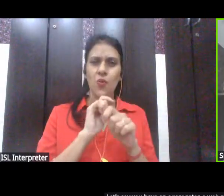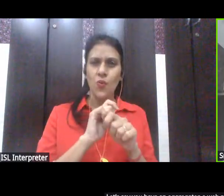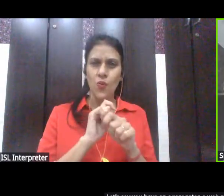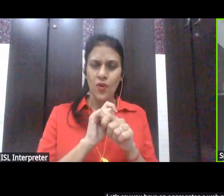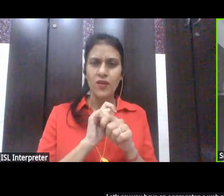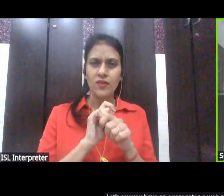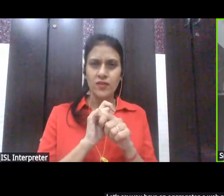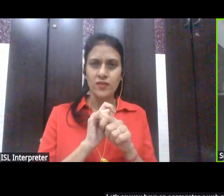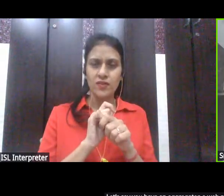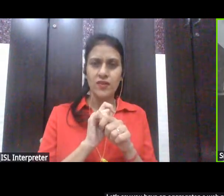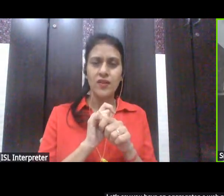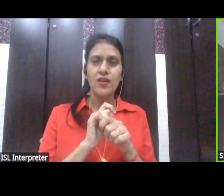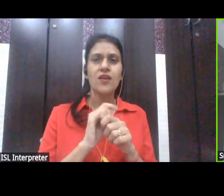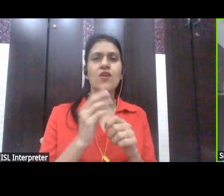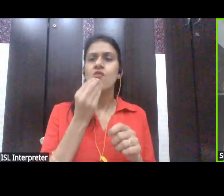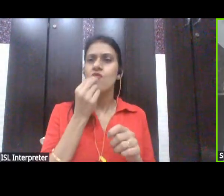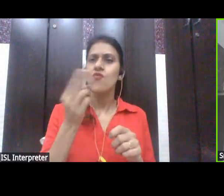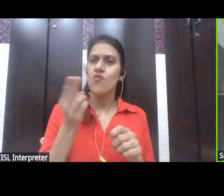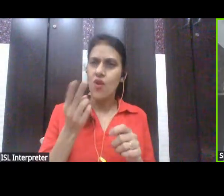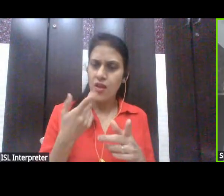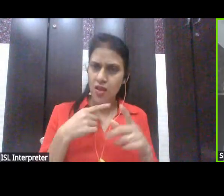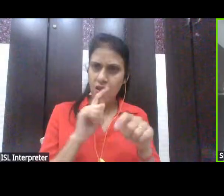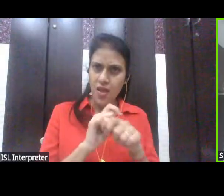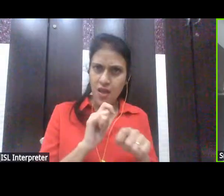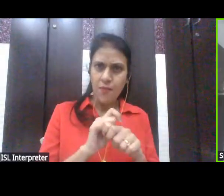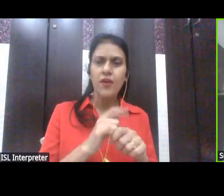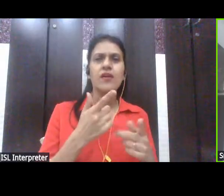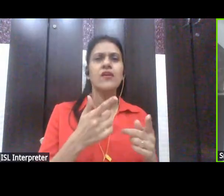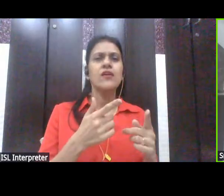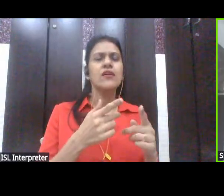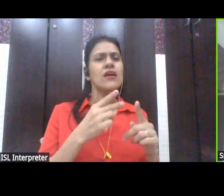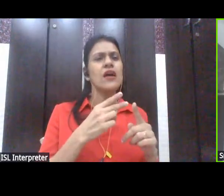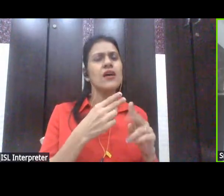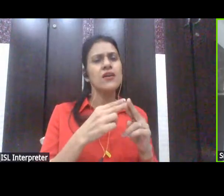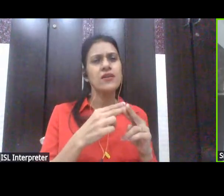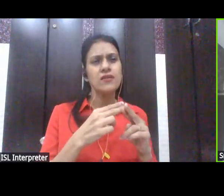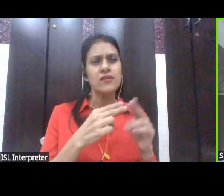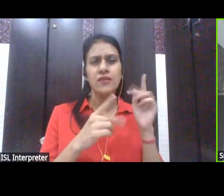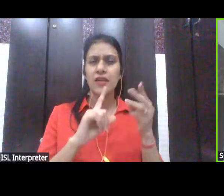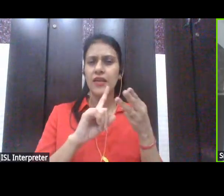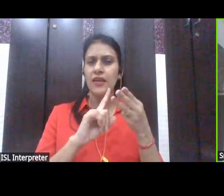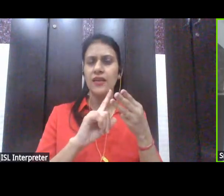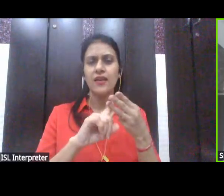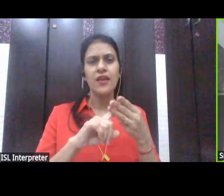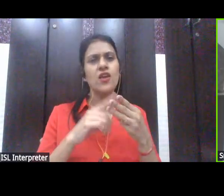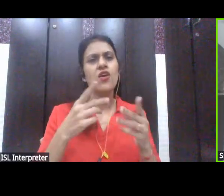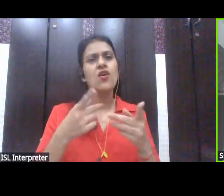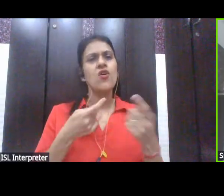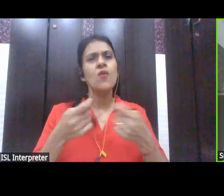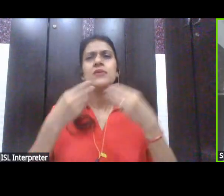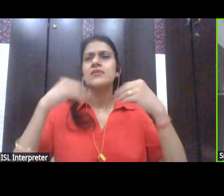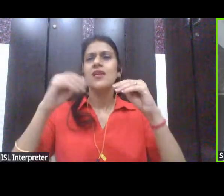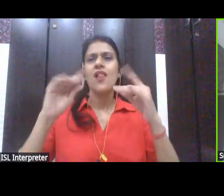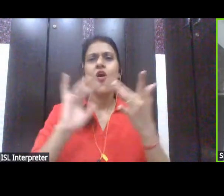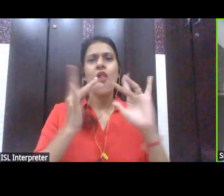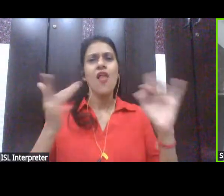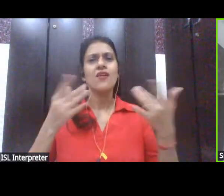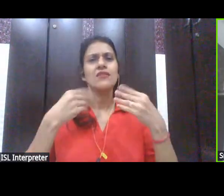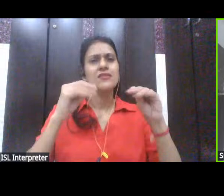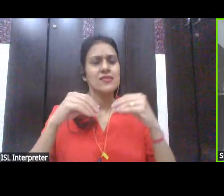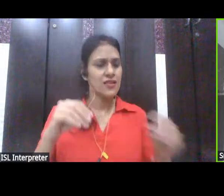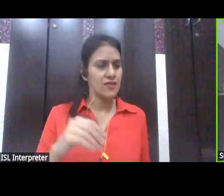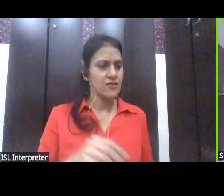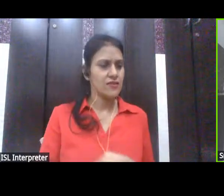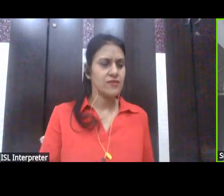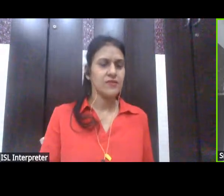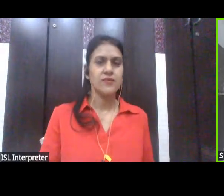a restaurant aggregator, or even e-commerce, right? So how do you actually make your